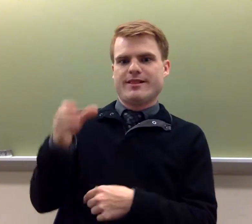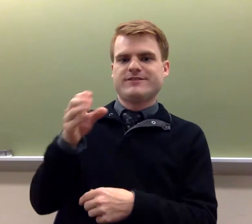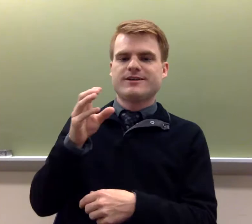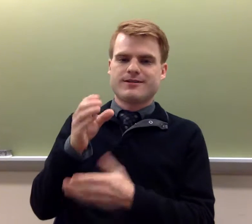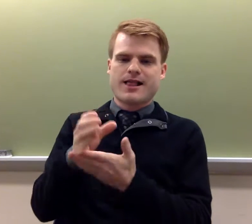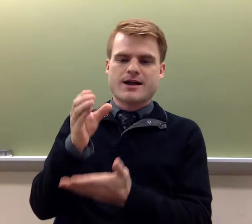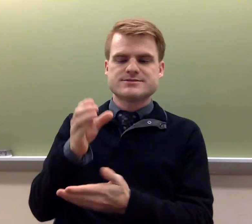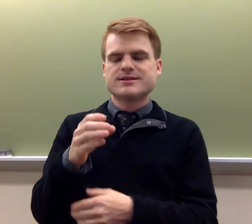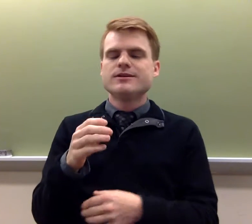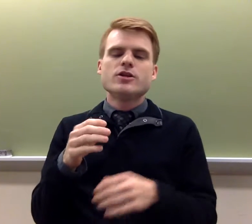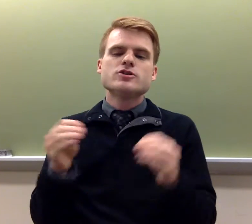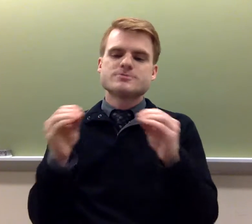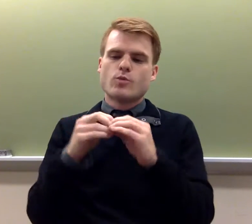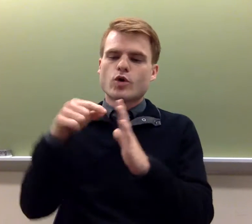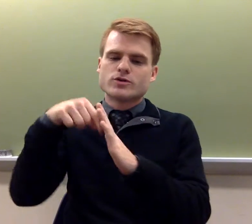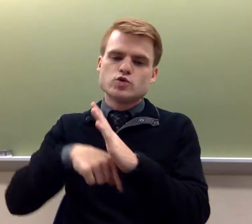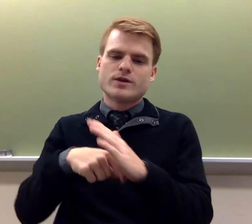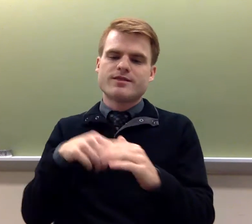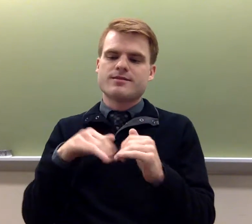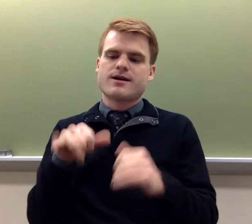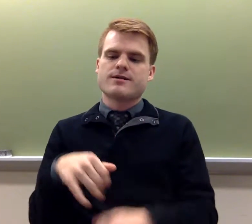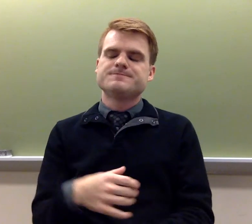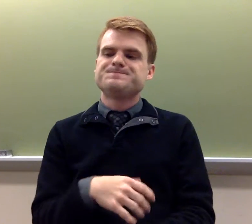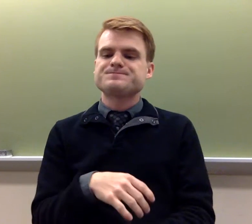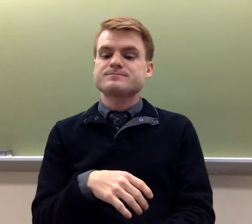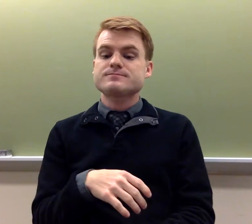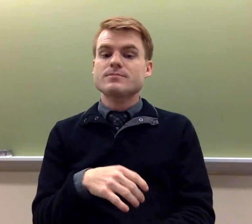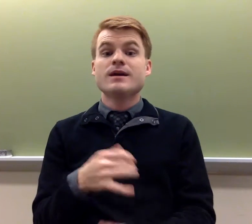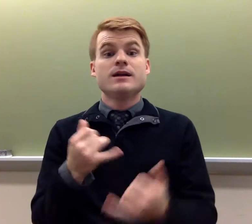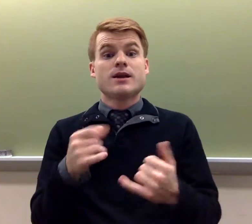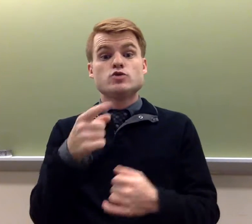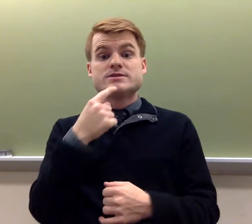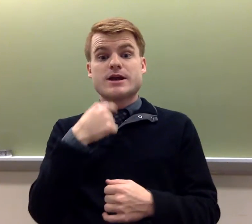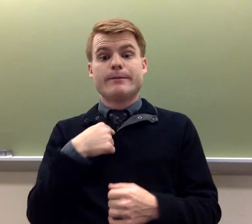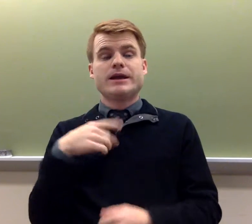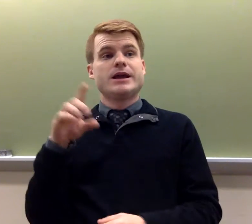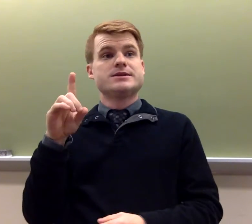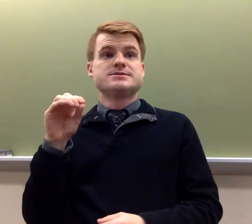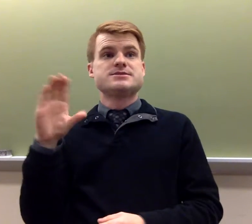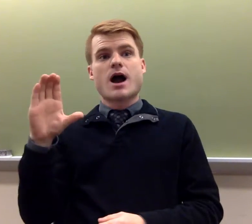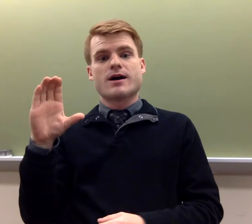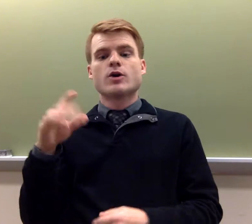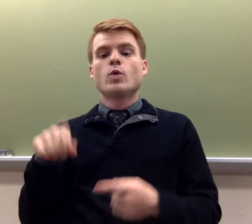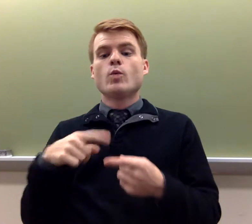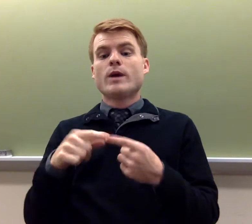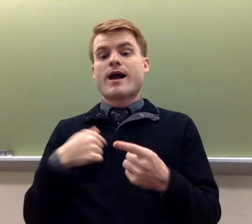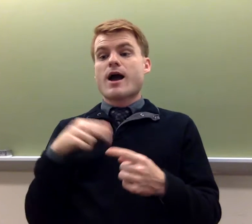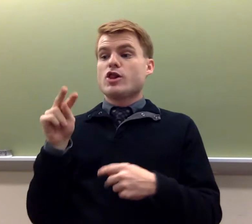than that. Okay, now, you say to me, Doc, when I look at these minerals